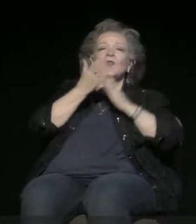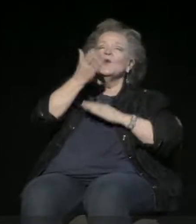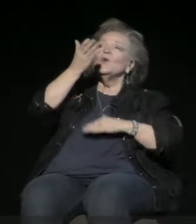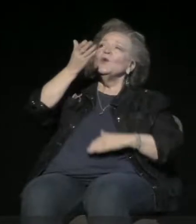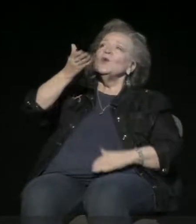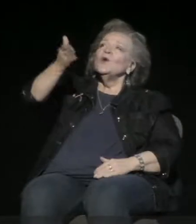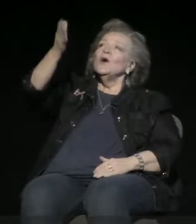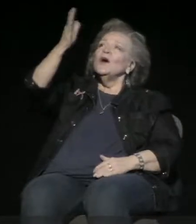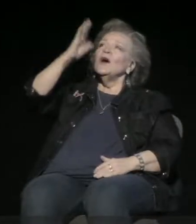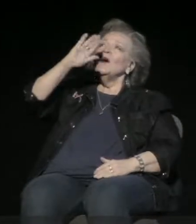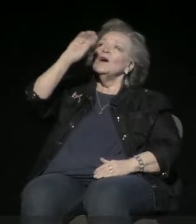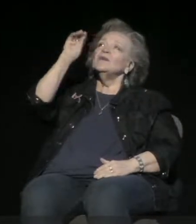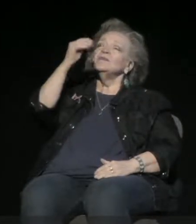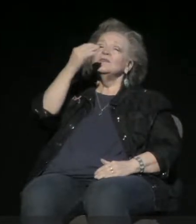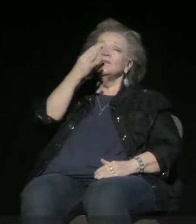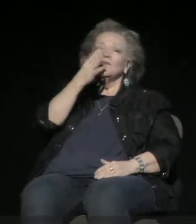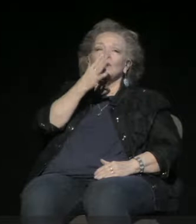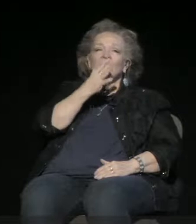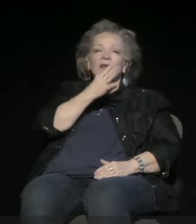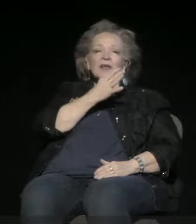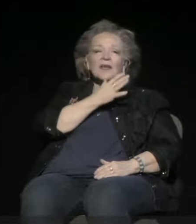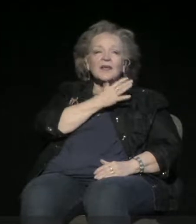grace of God.